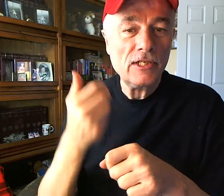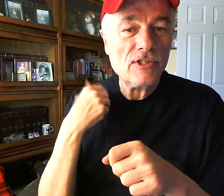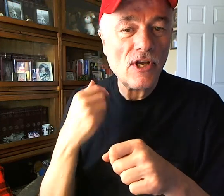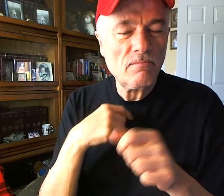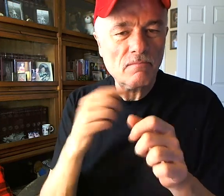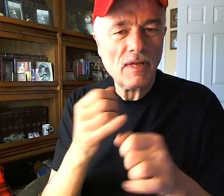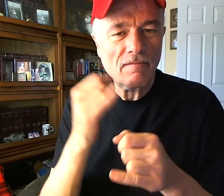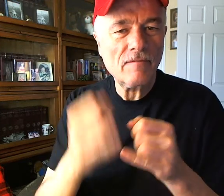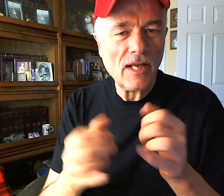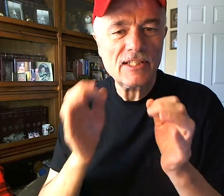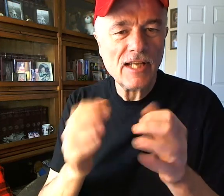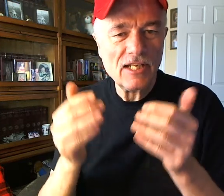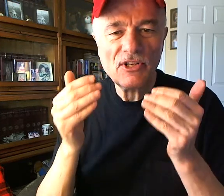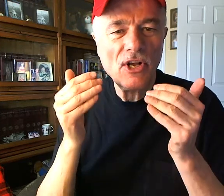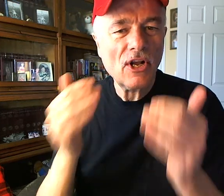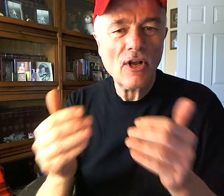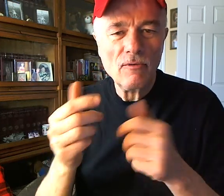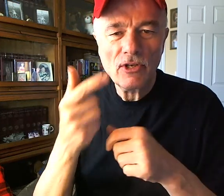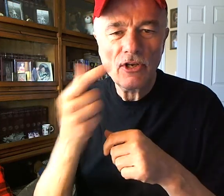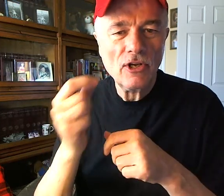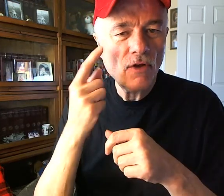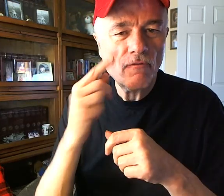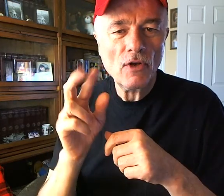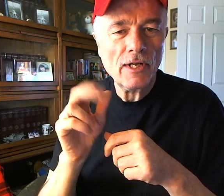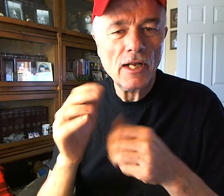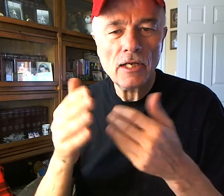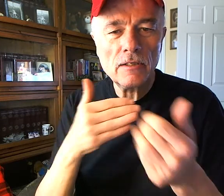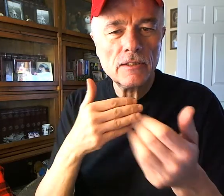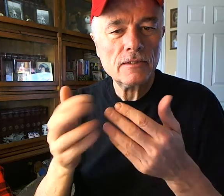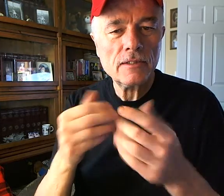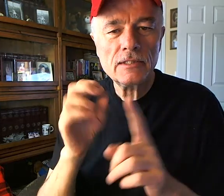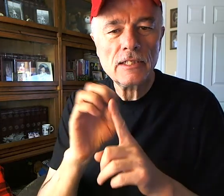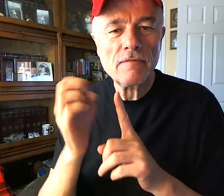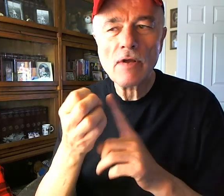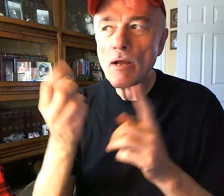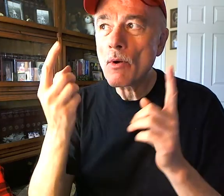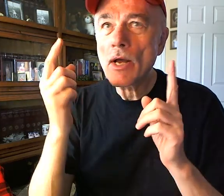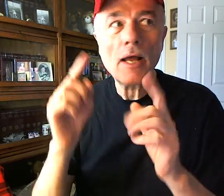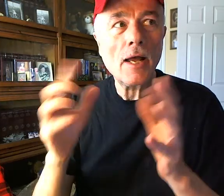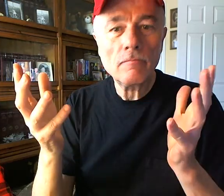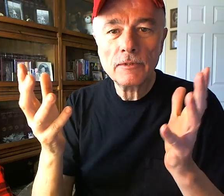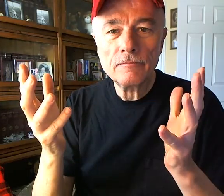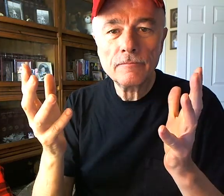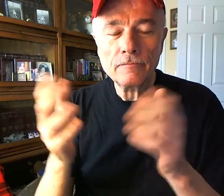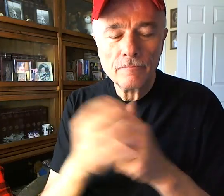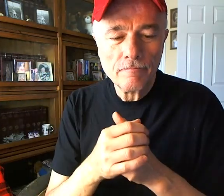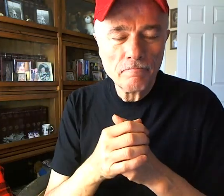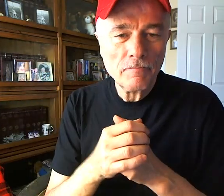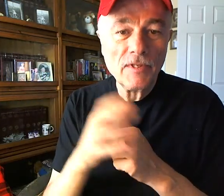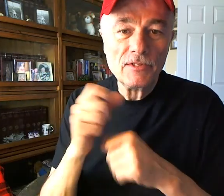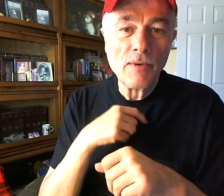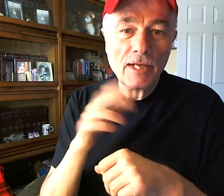accents that we have in the room. So now, I just have to cut out these circles, and I'm ready to install it in the room. And so for only around $130, they